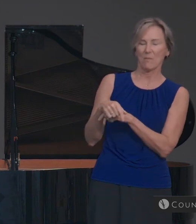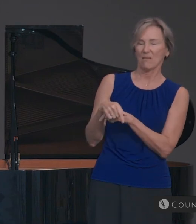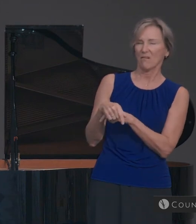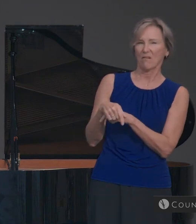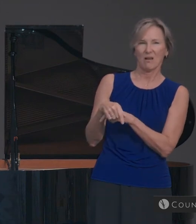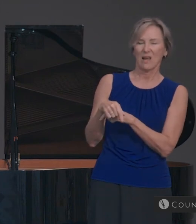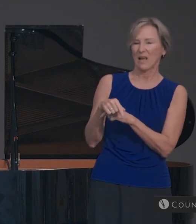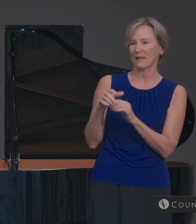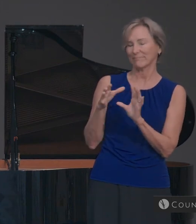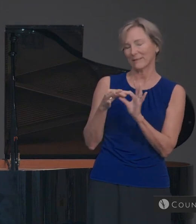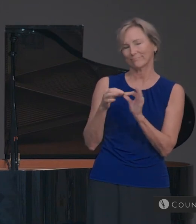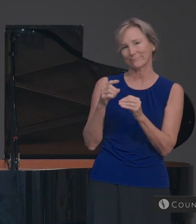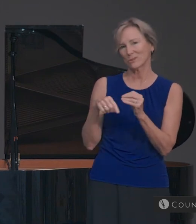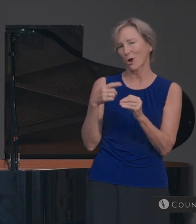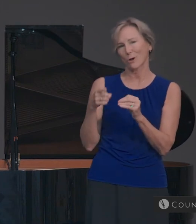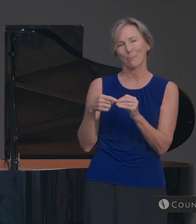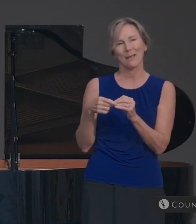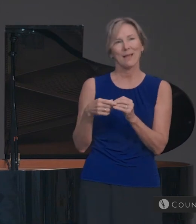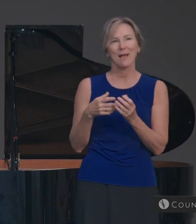talk of